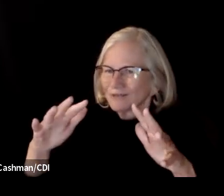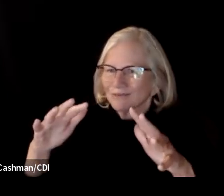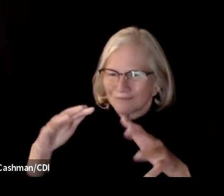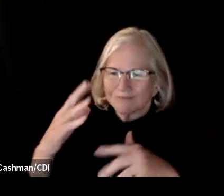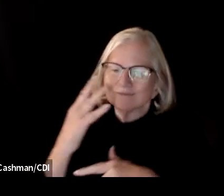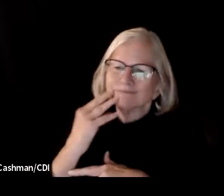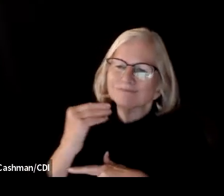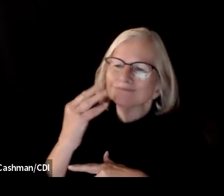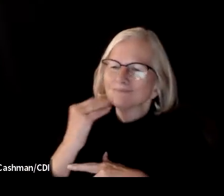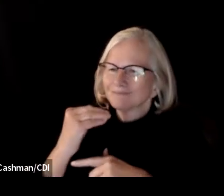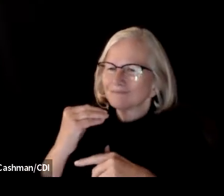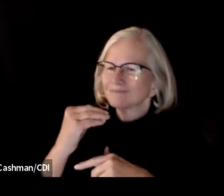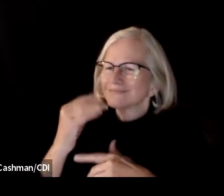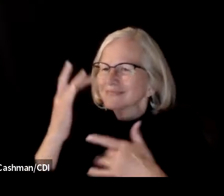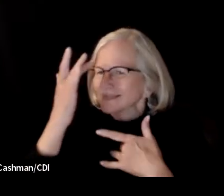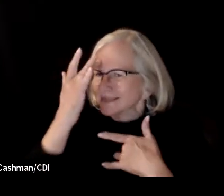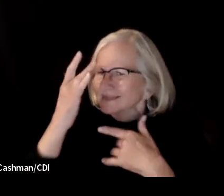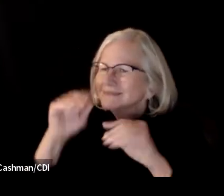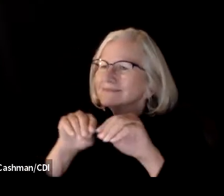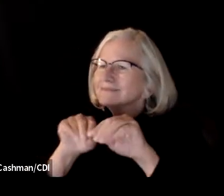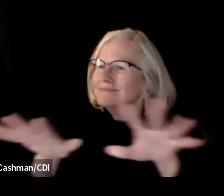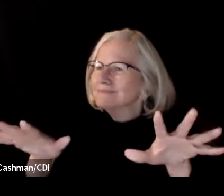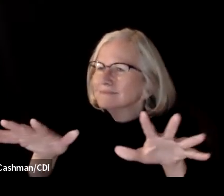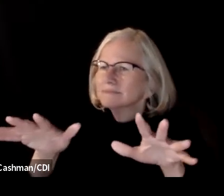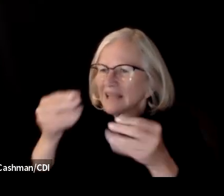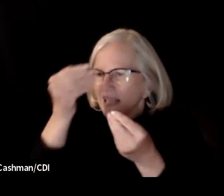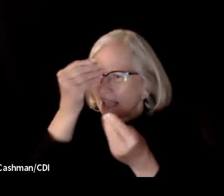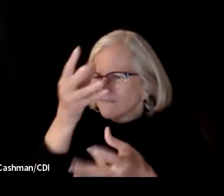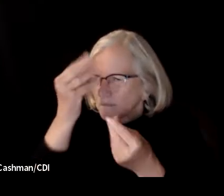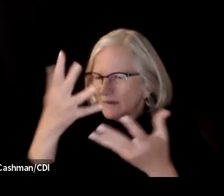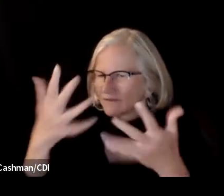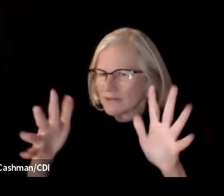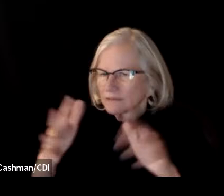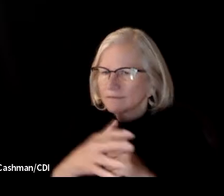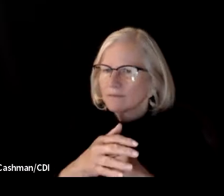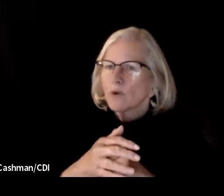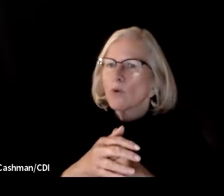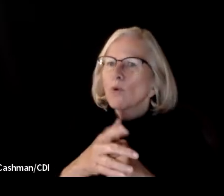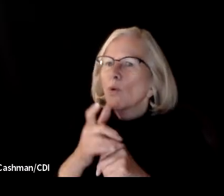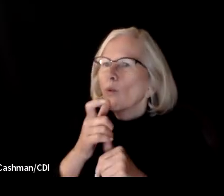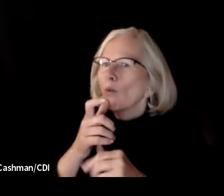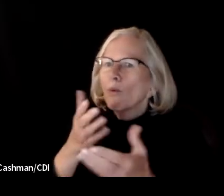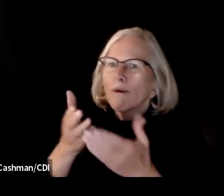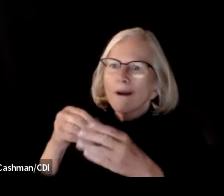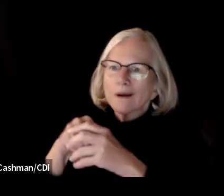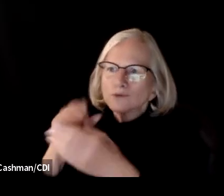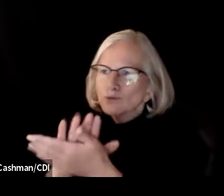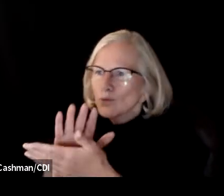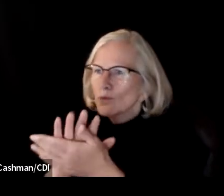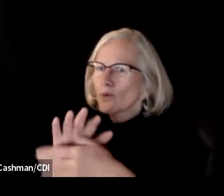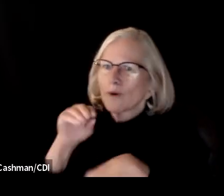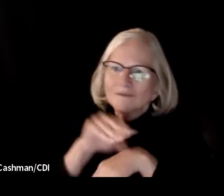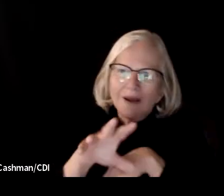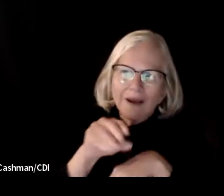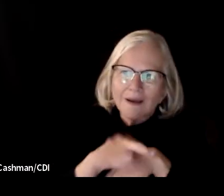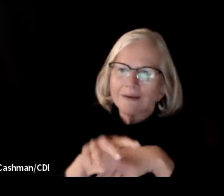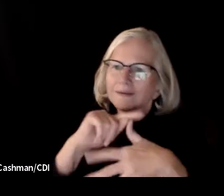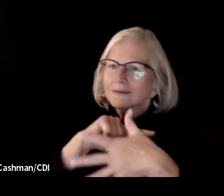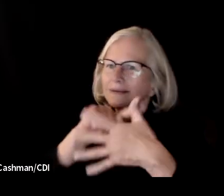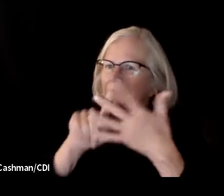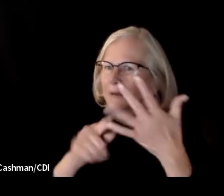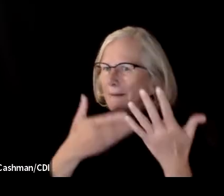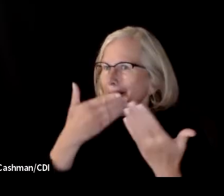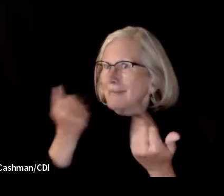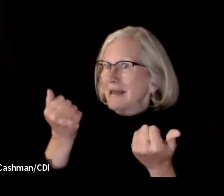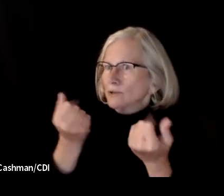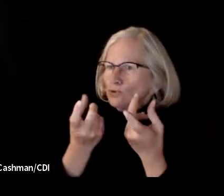will certainly consult with schools, advise them on best ways to respond to any clusters